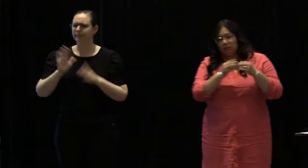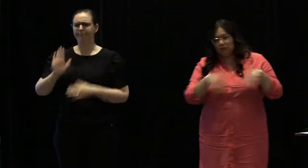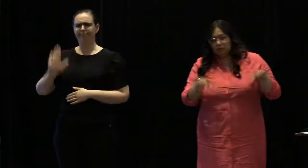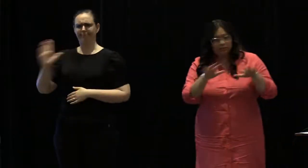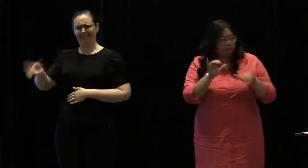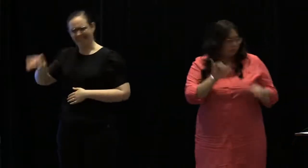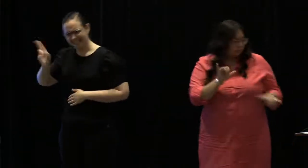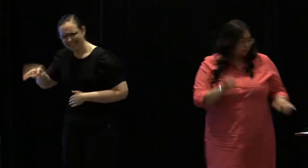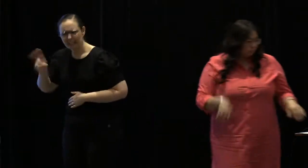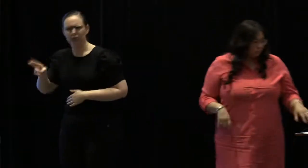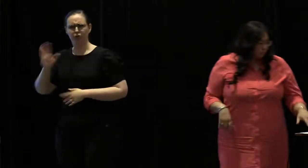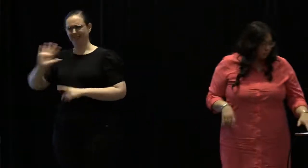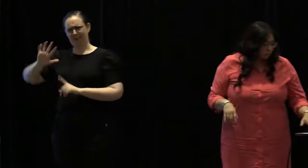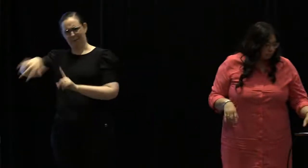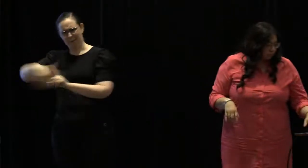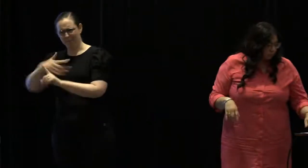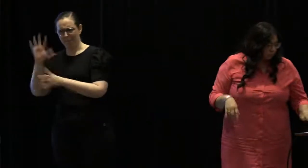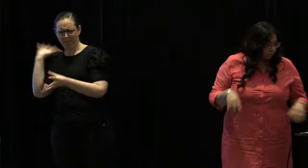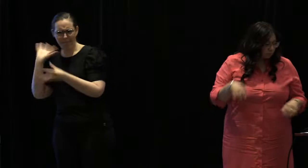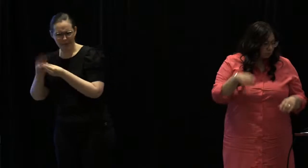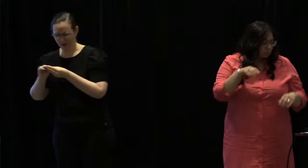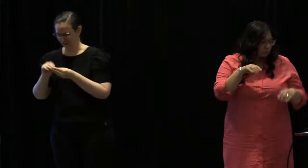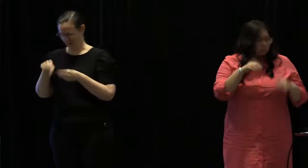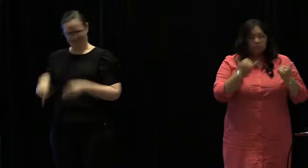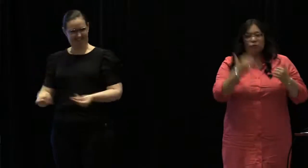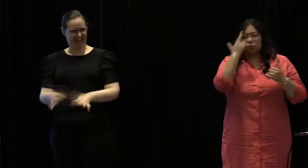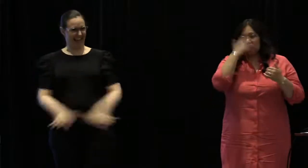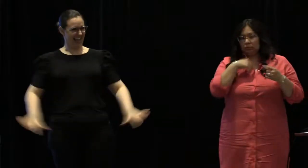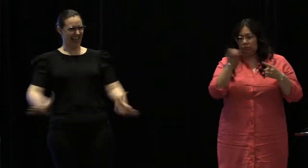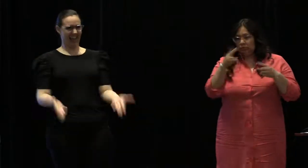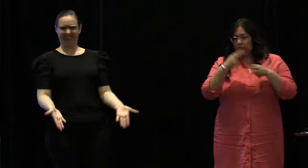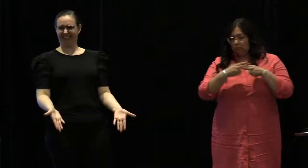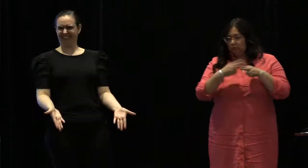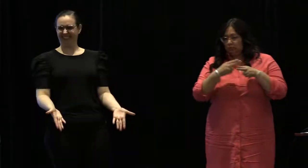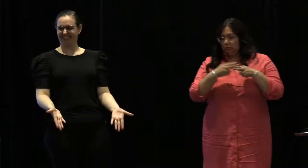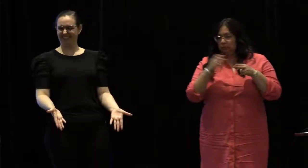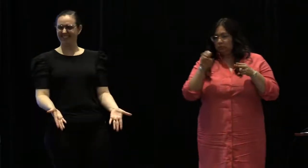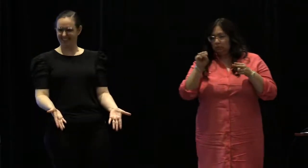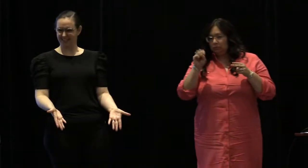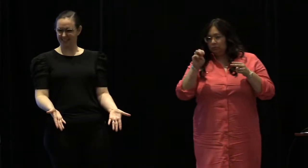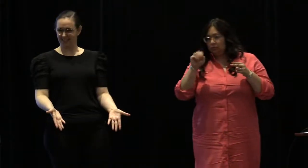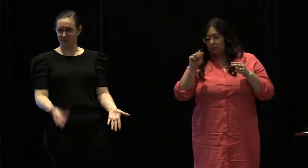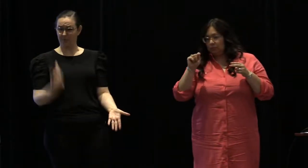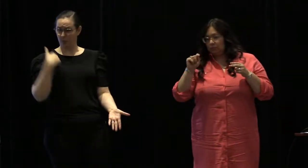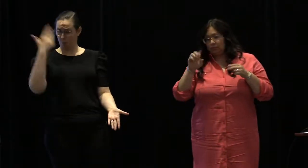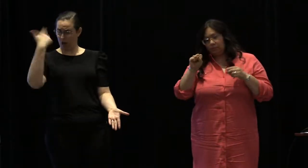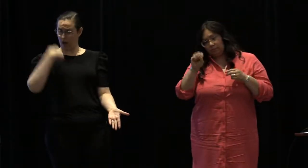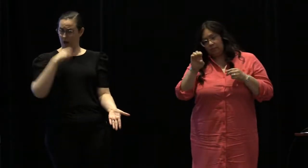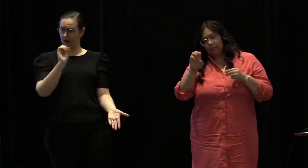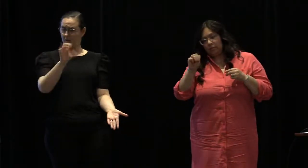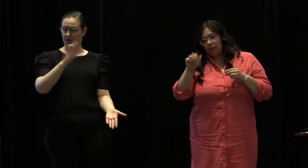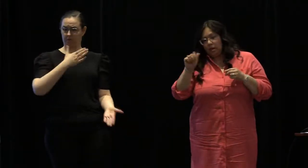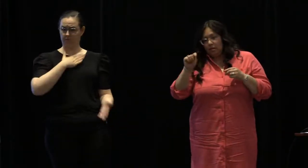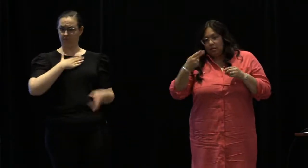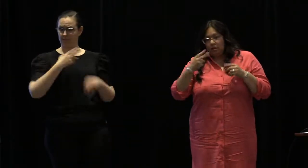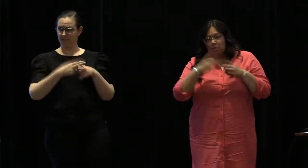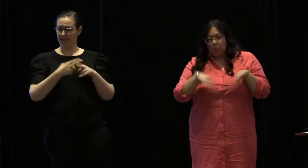given me to understand that it is an important part of an Indigenous person's opening to a presentation to ground themselves.